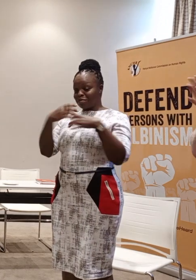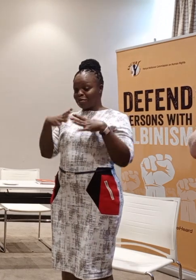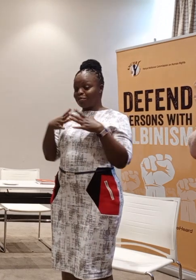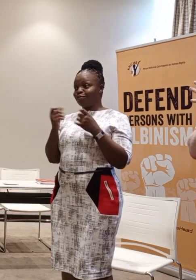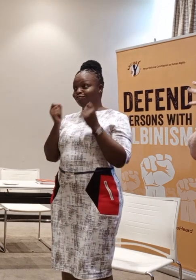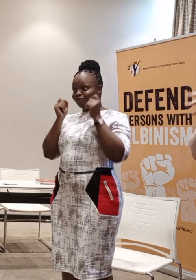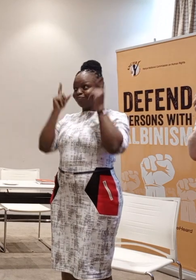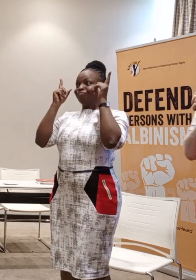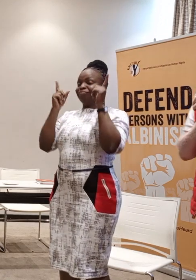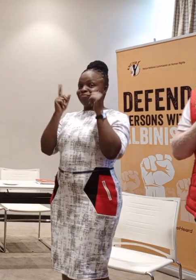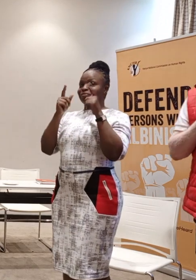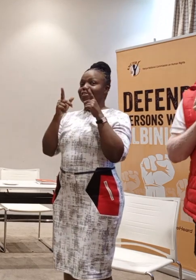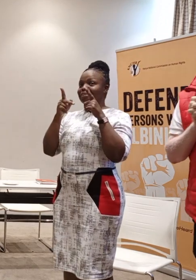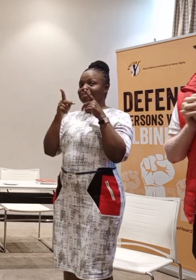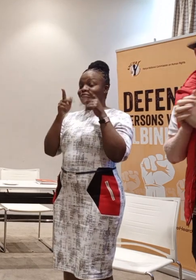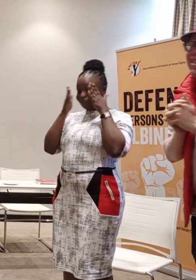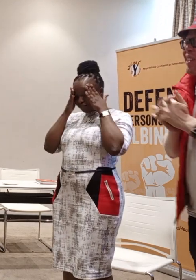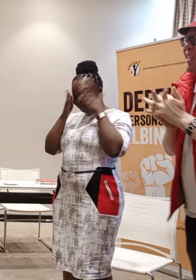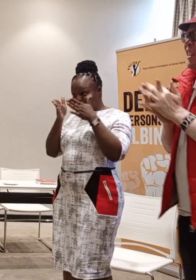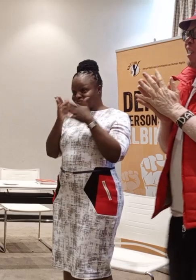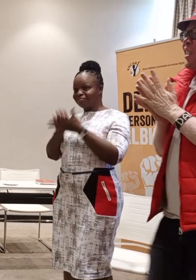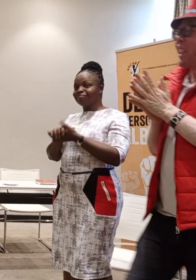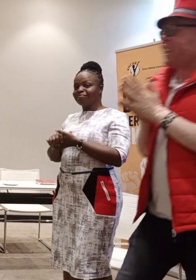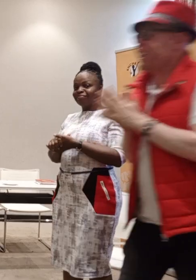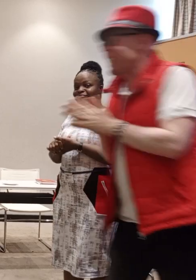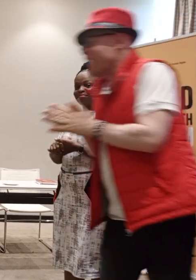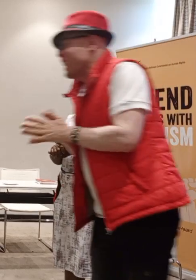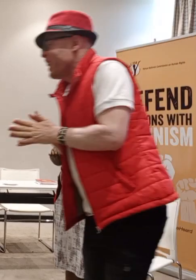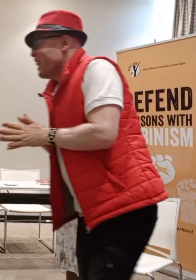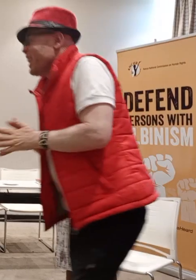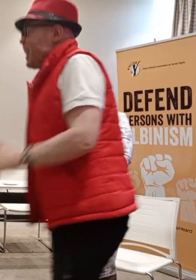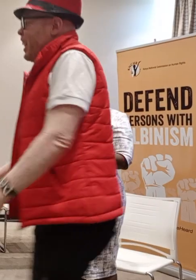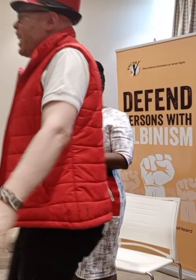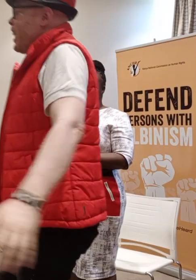attention. Saidie. Yes. Okay.